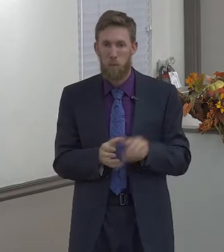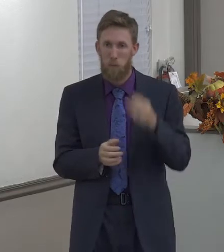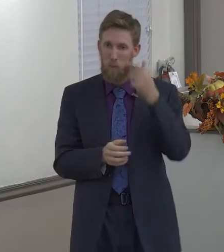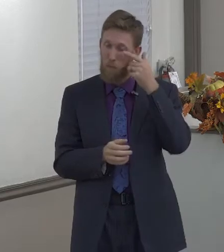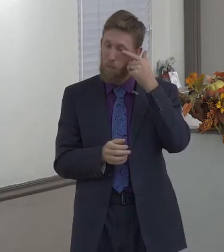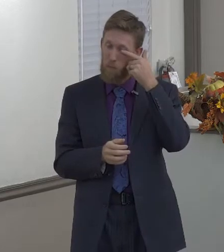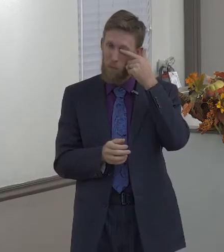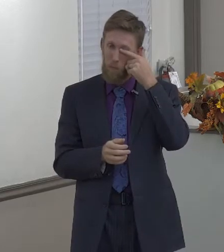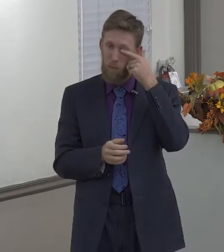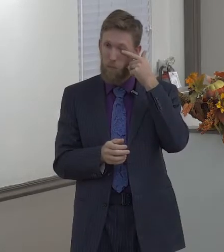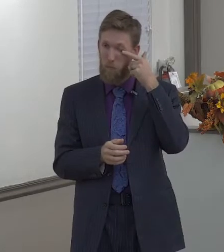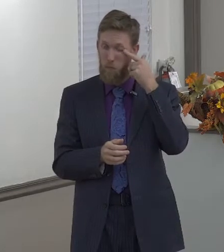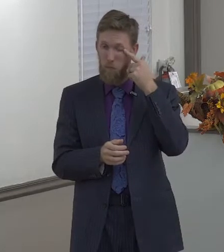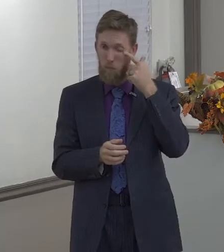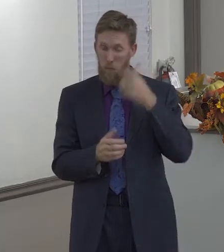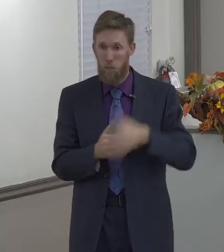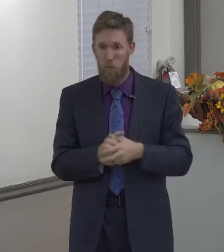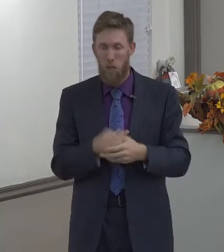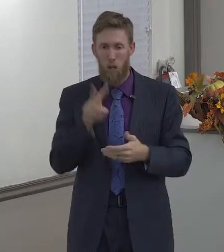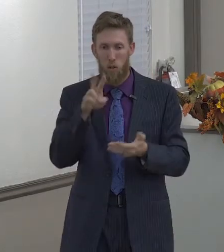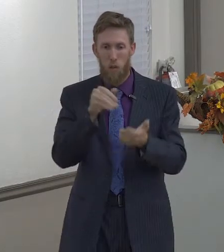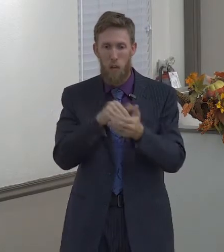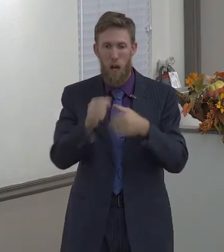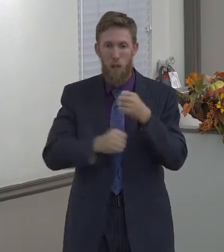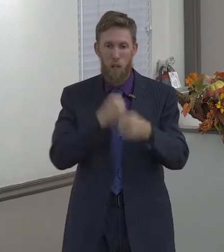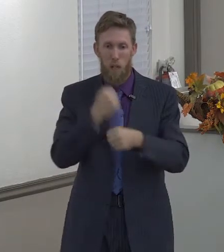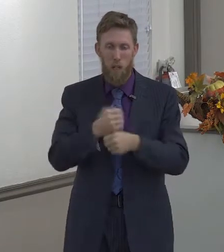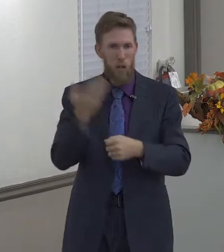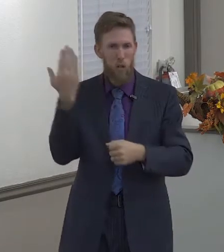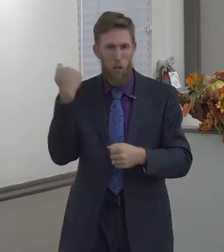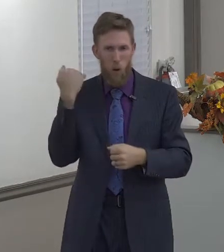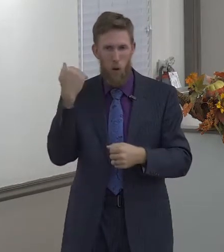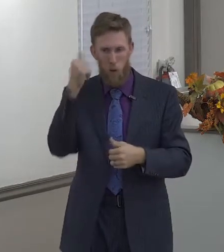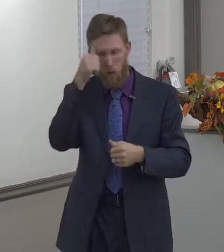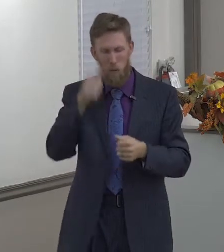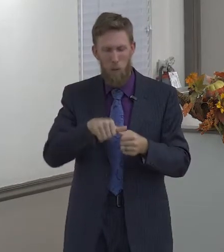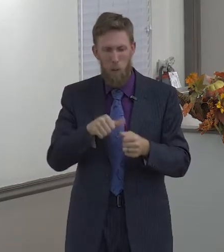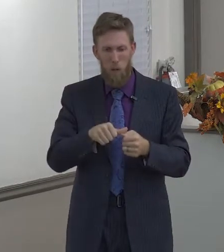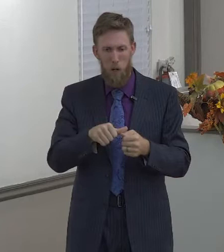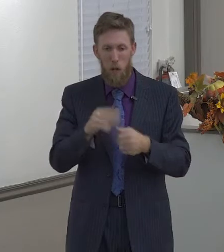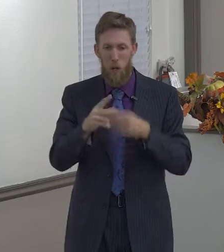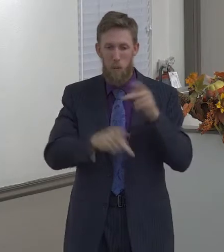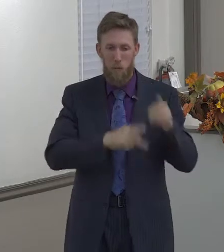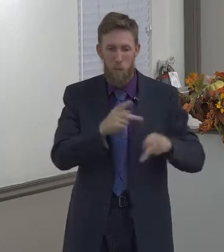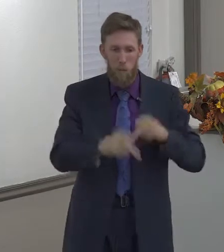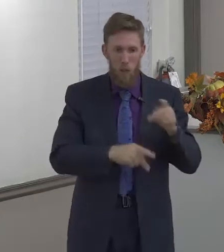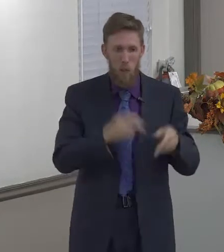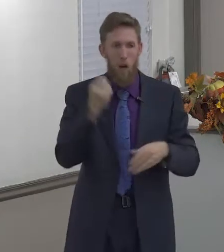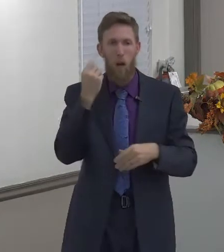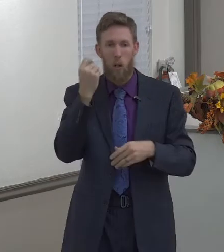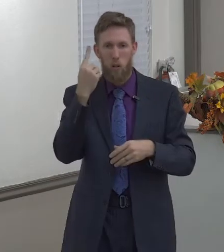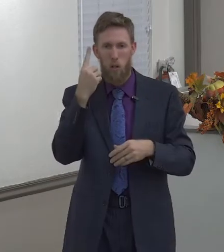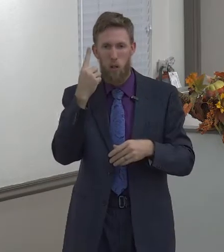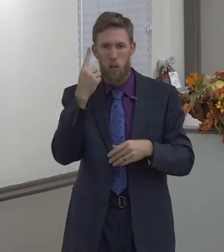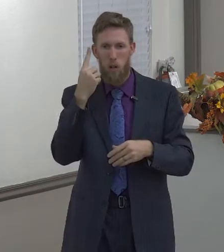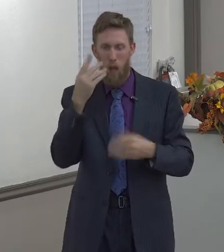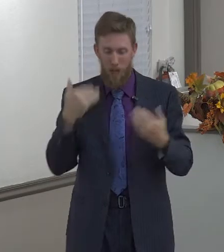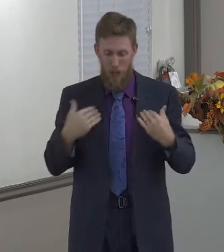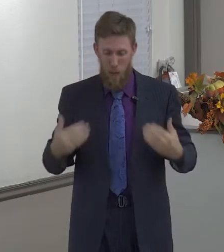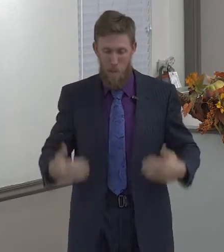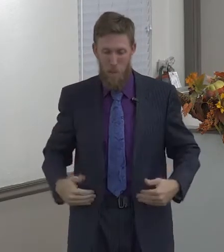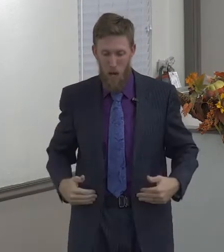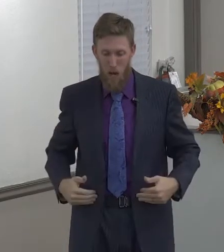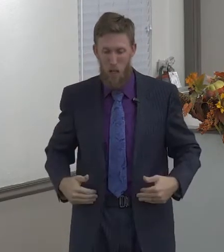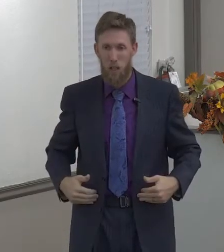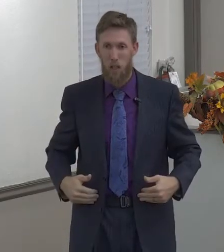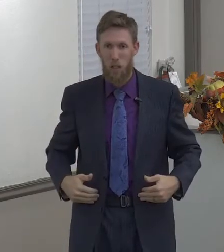grasp it. We grasp a body because we all have a body. And so we understand it. And so God made it and likened it to